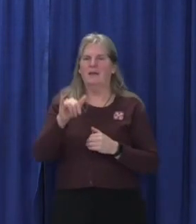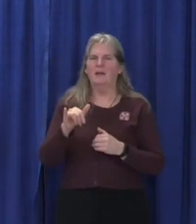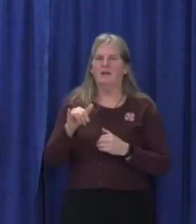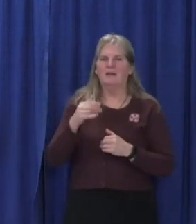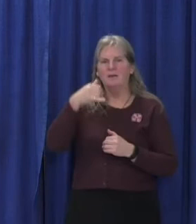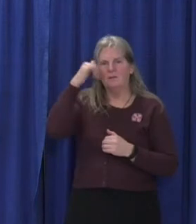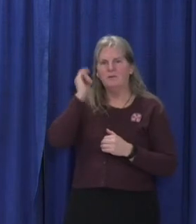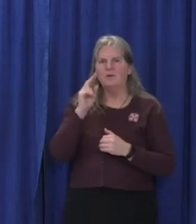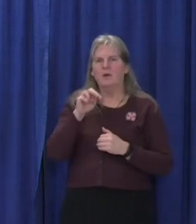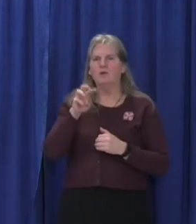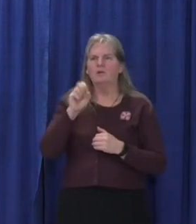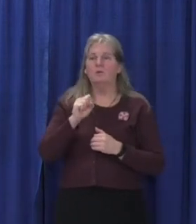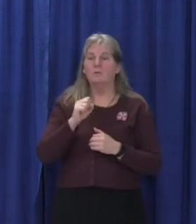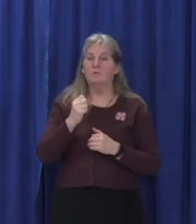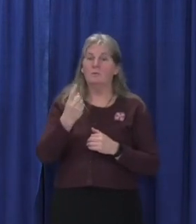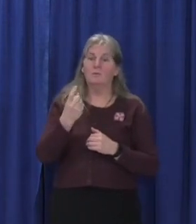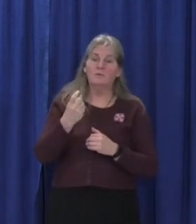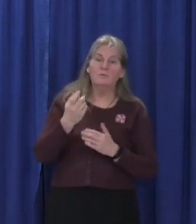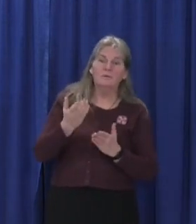News.